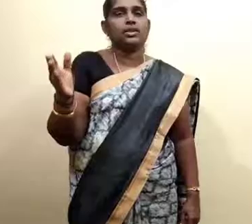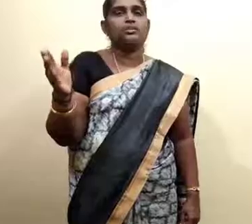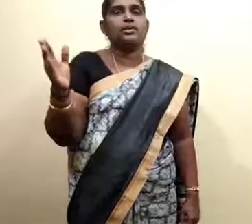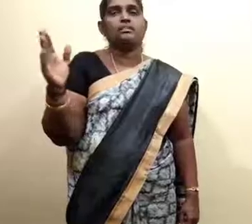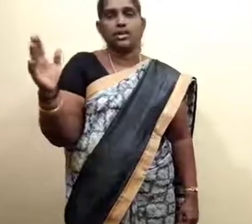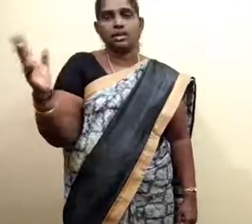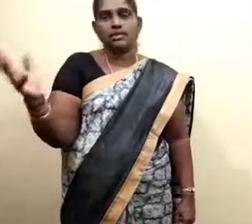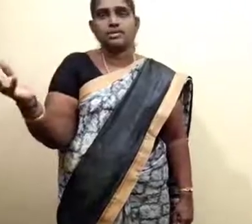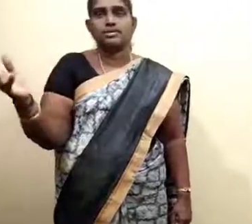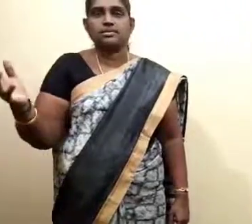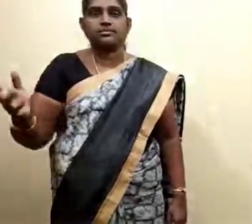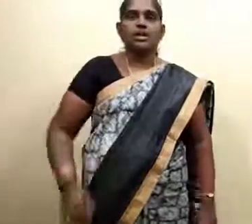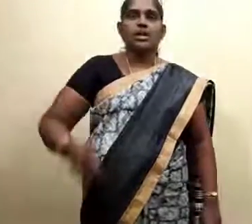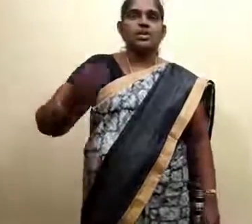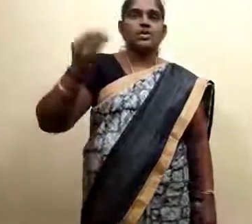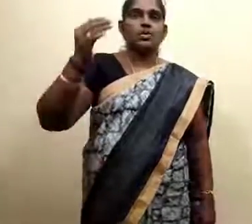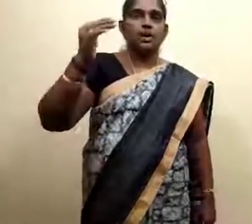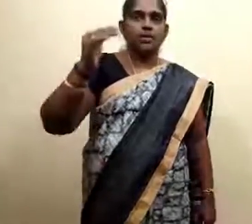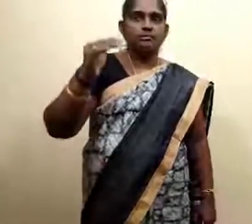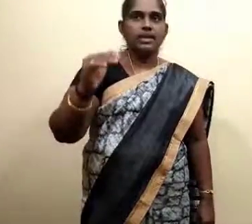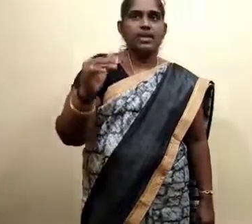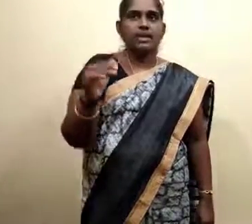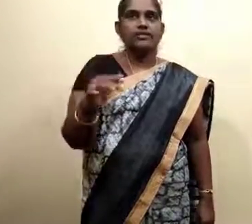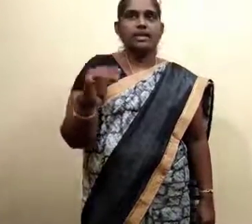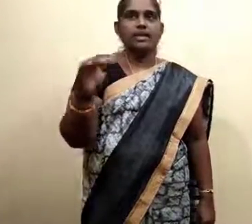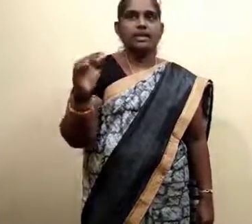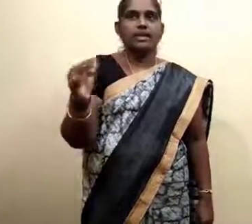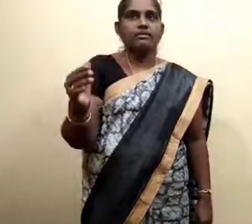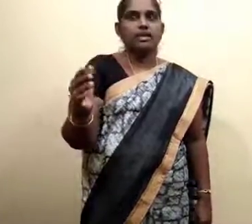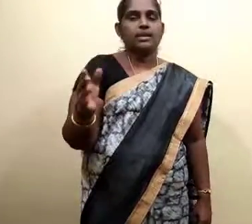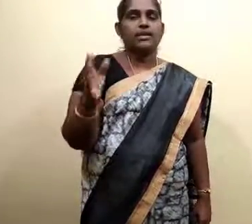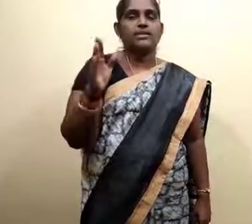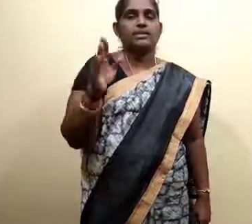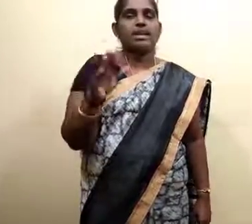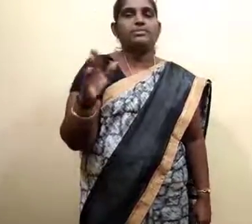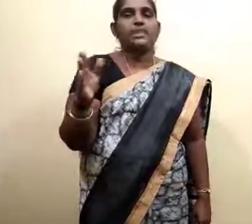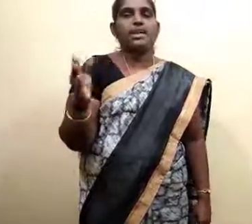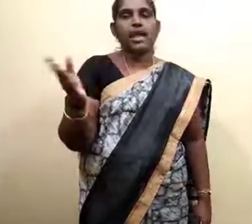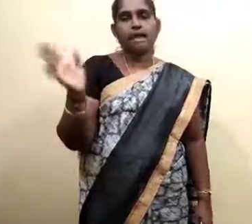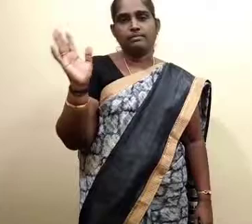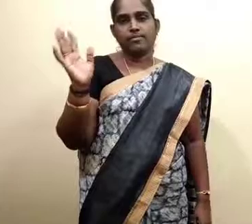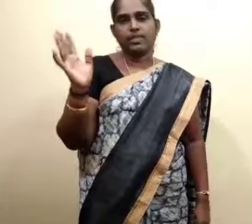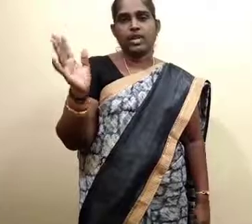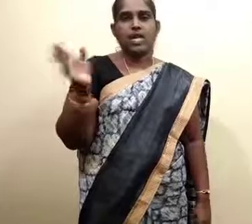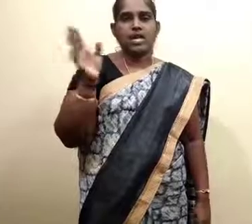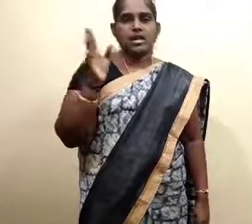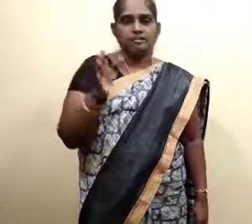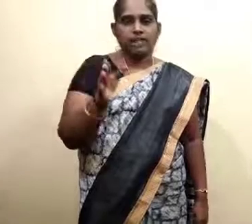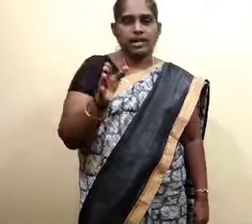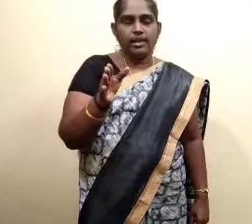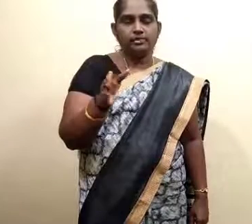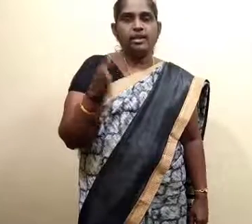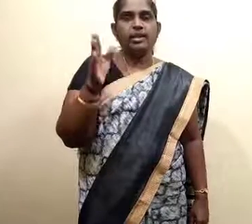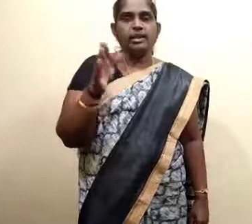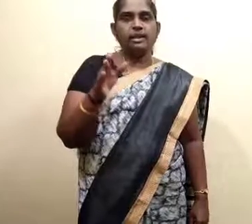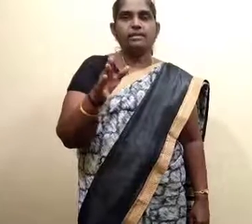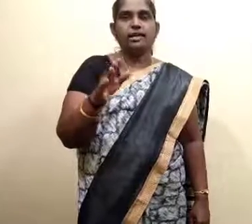of miners. So Humphrey Davy invented safety lamp. Humphrey Davy